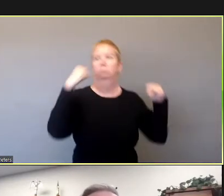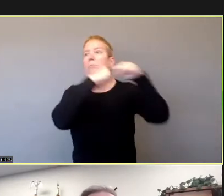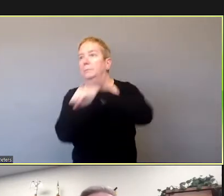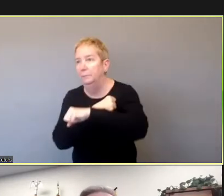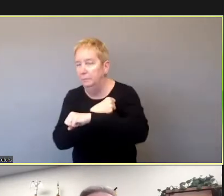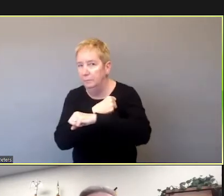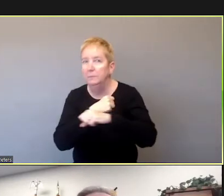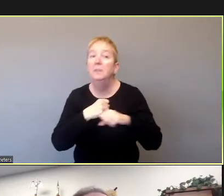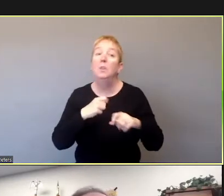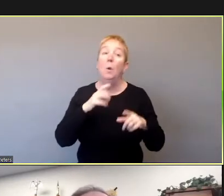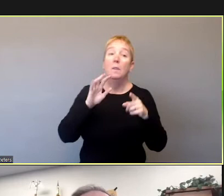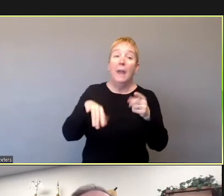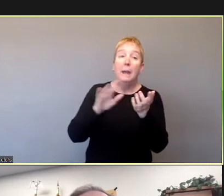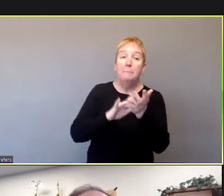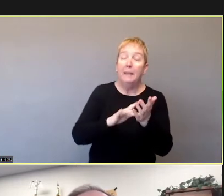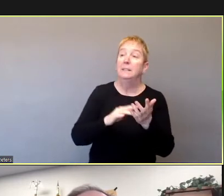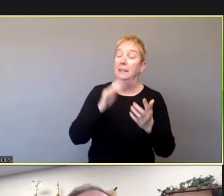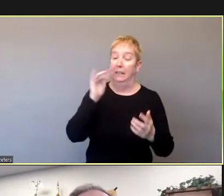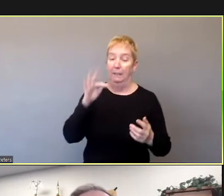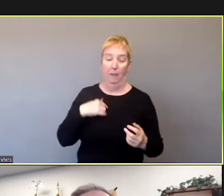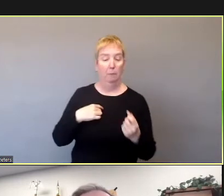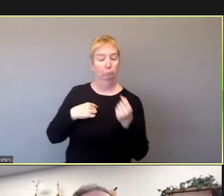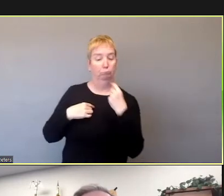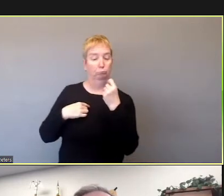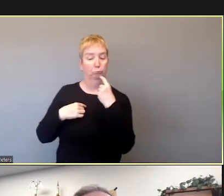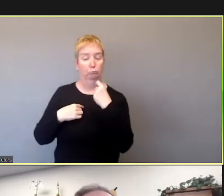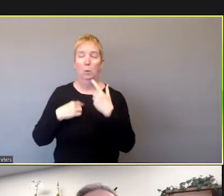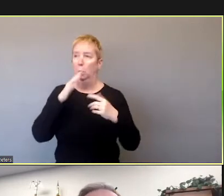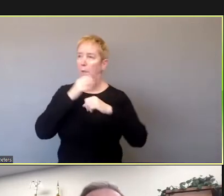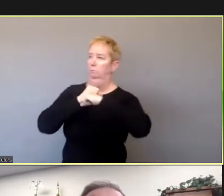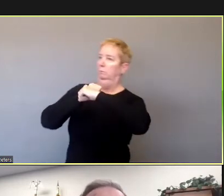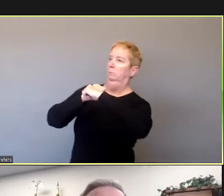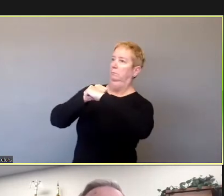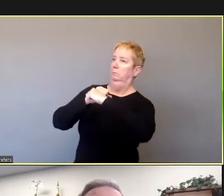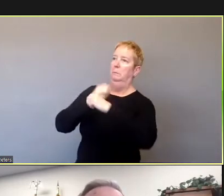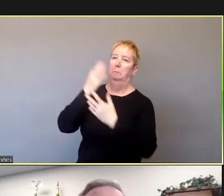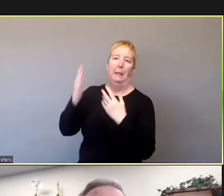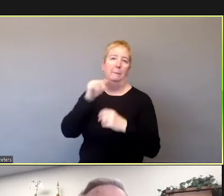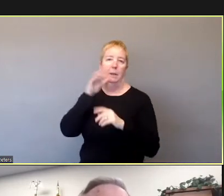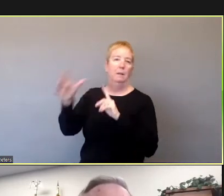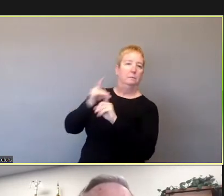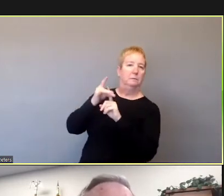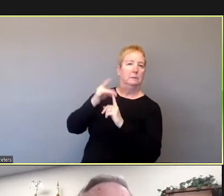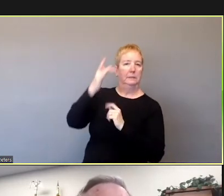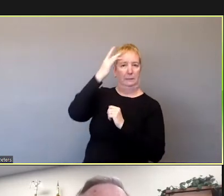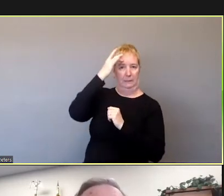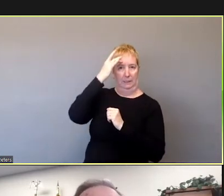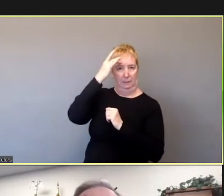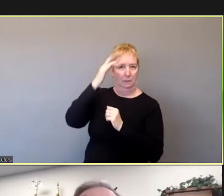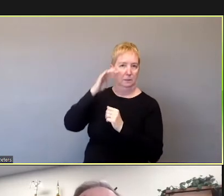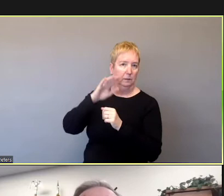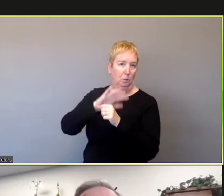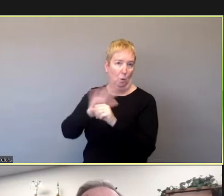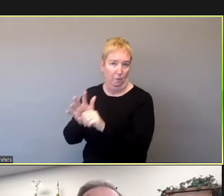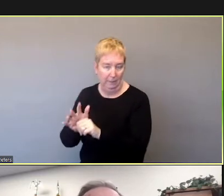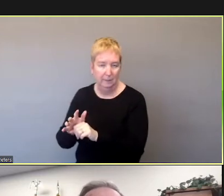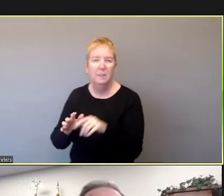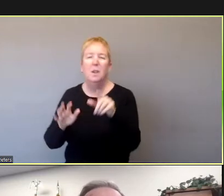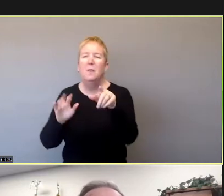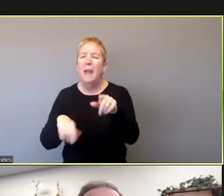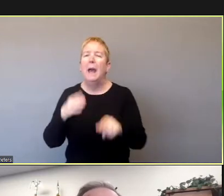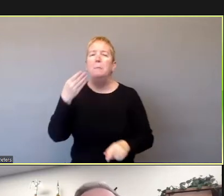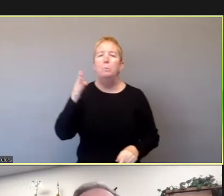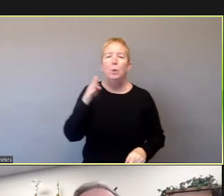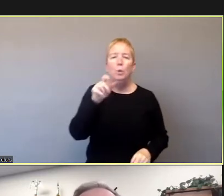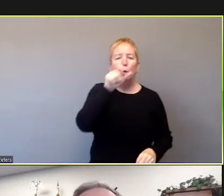COVID. And the blue on the graph on the right, the blue bars are how much of Evishield we